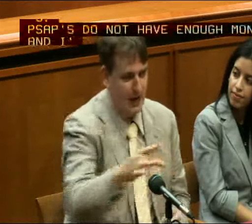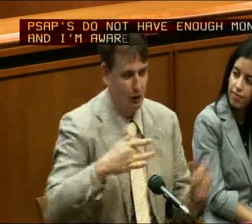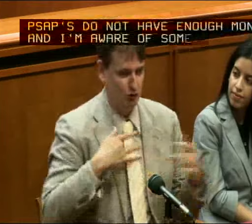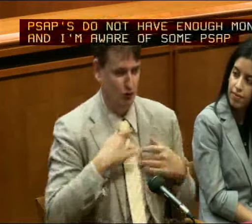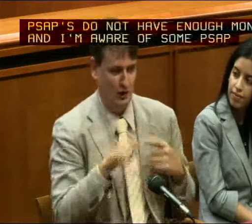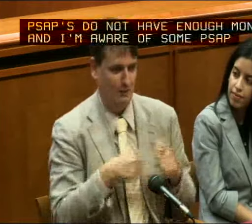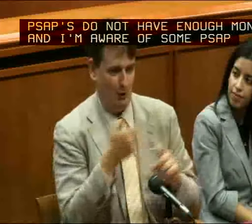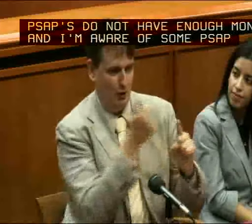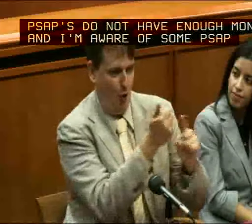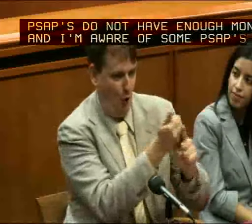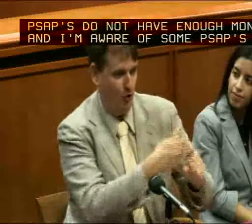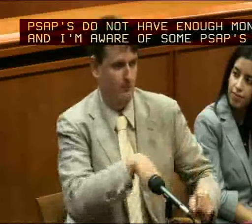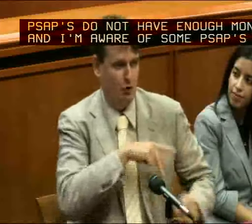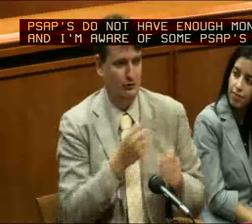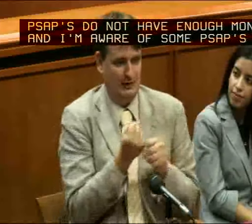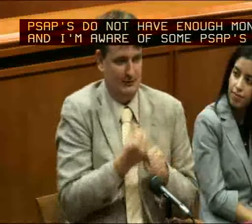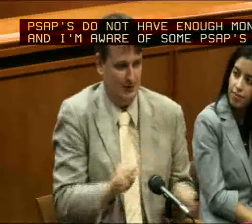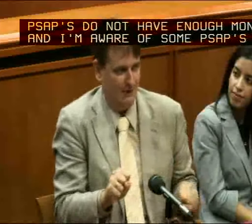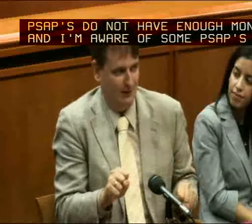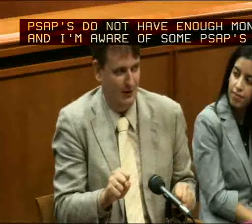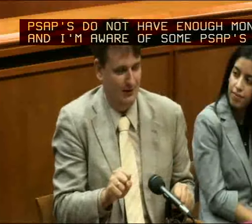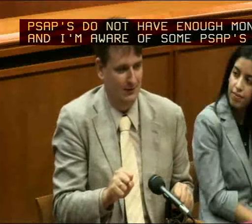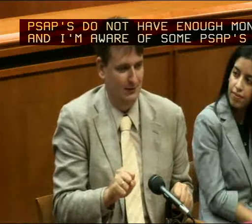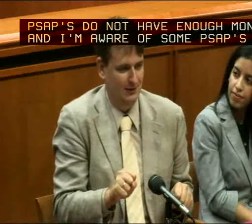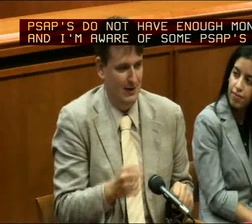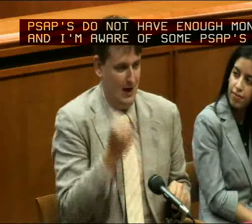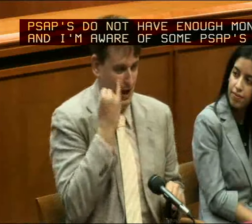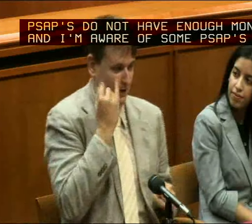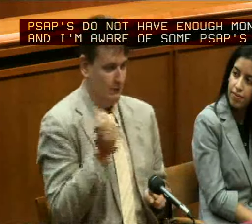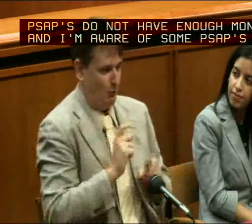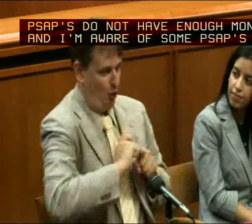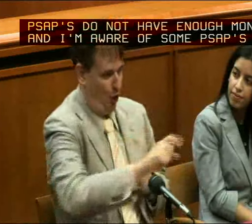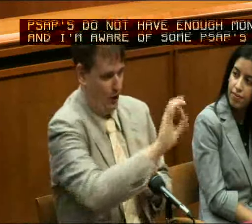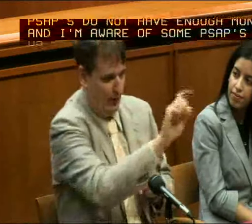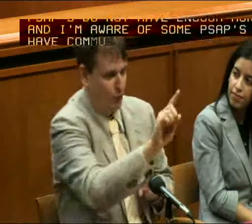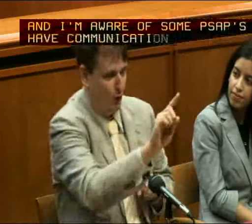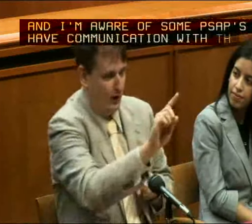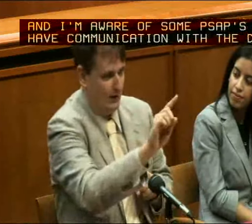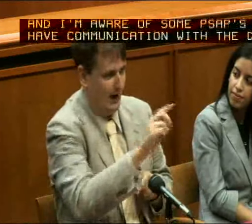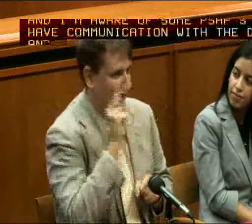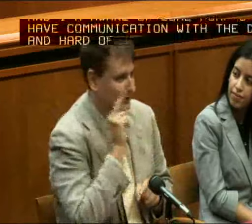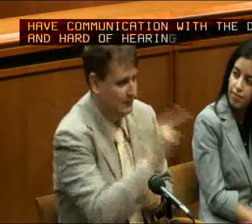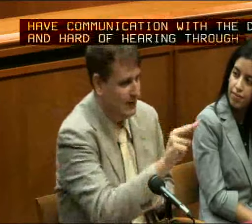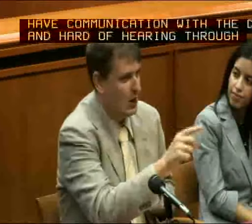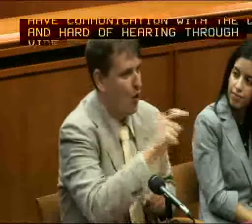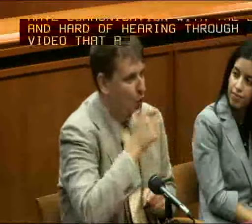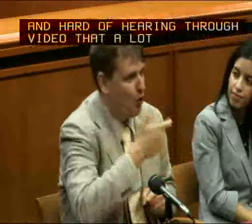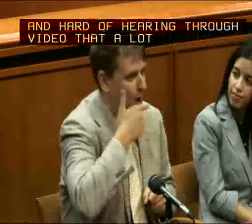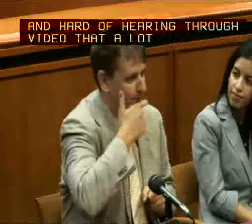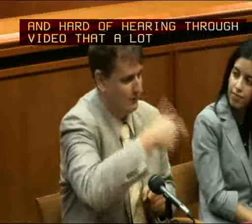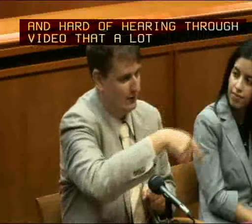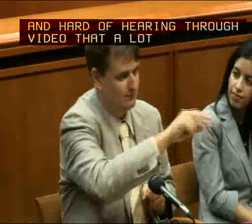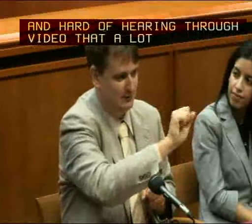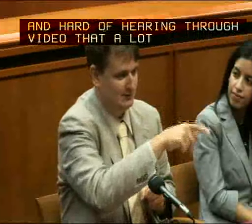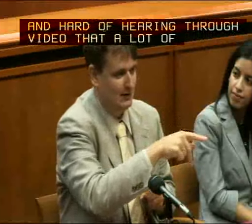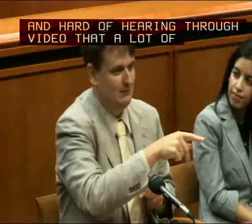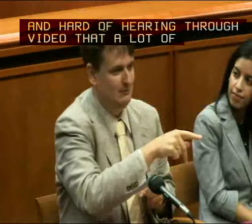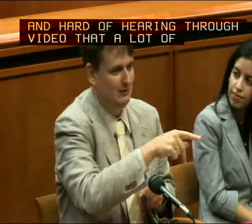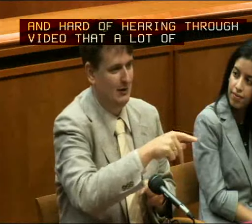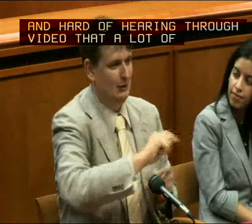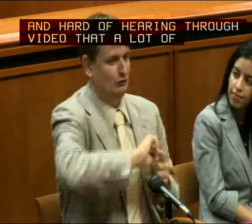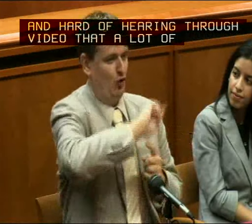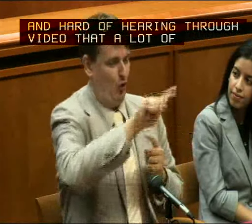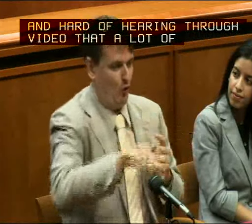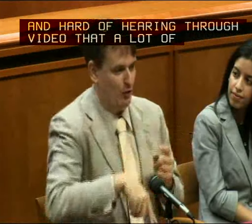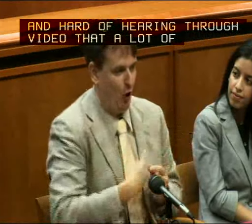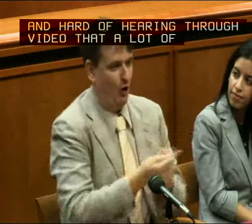them are resistant to it because they're concerned about their own personal safety. If someone calls 911 and they're able to see who the